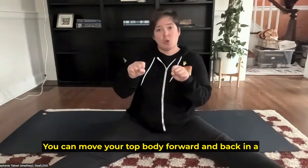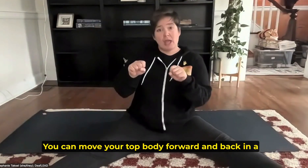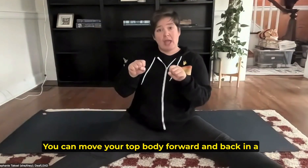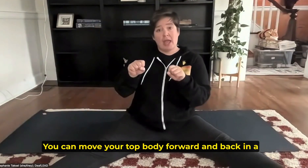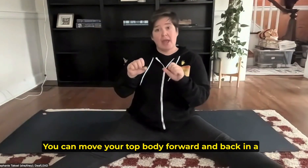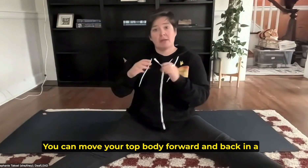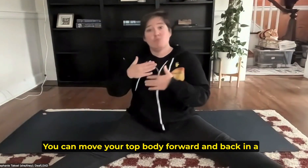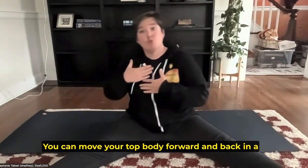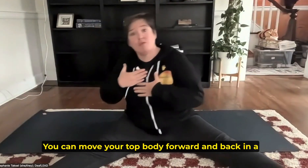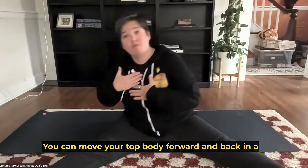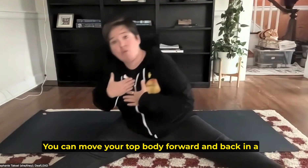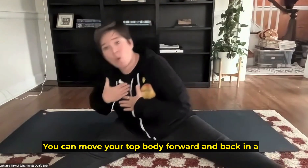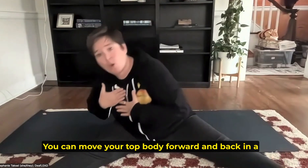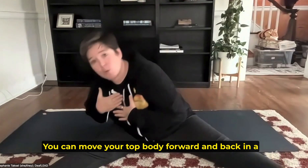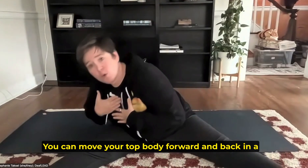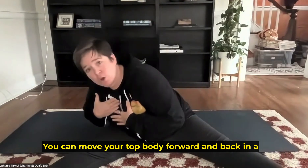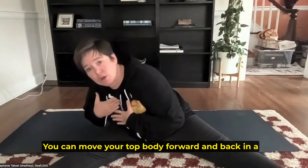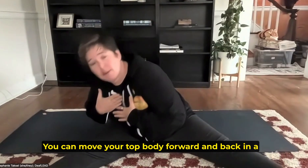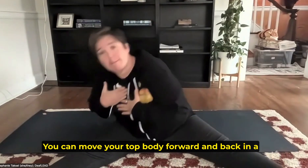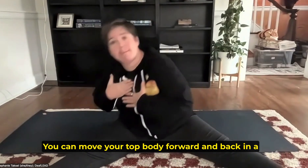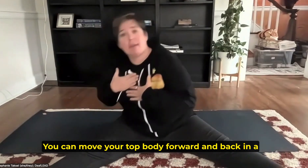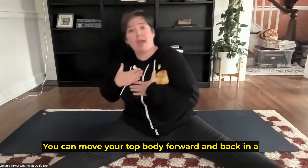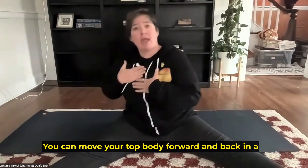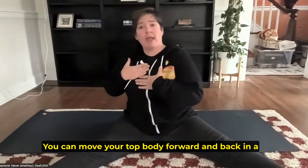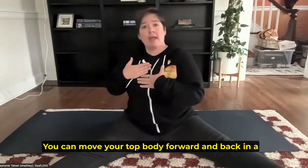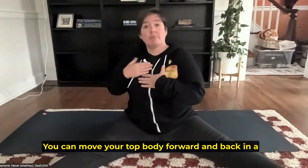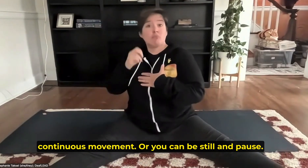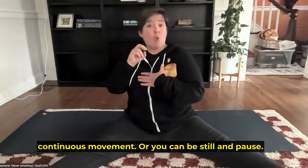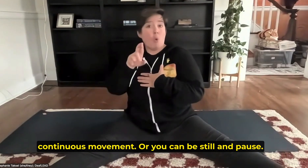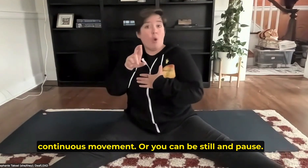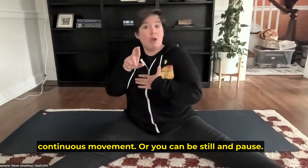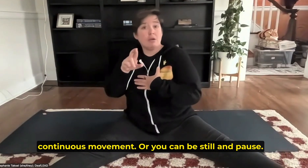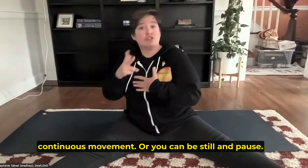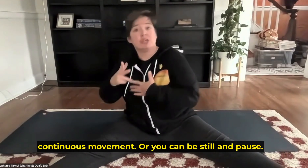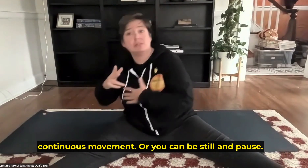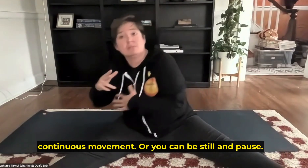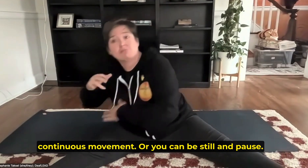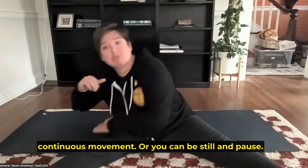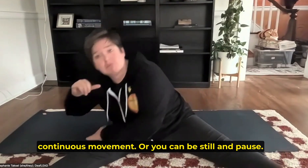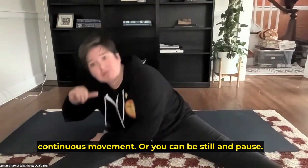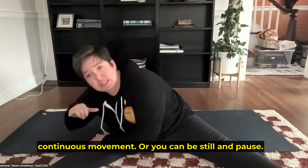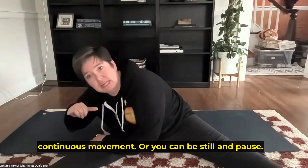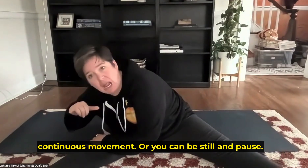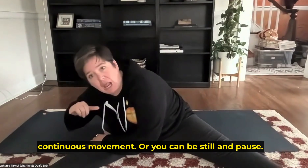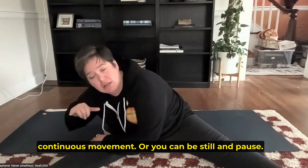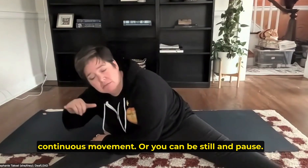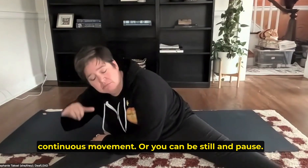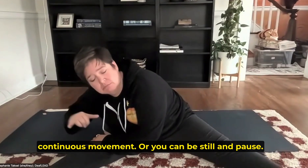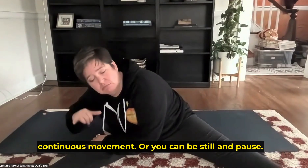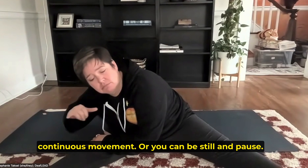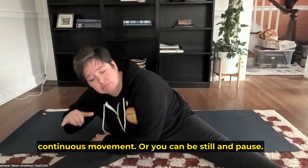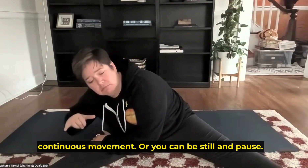You can move your top body forward and back in a continuous movement, or you can be still and